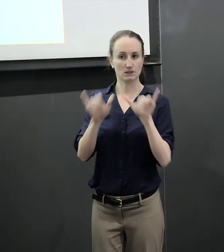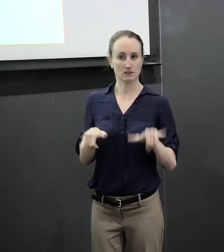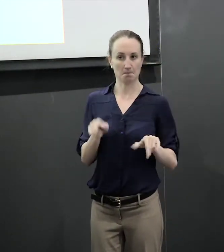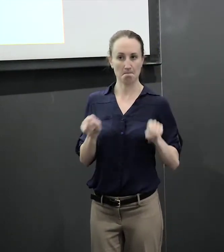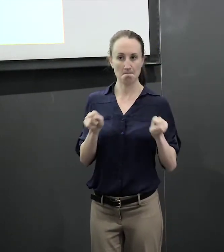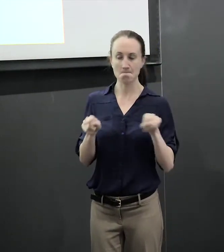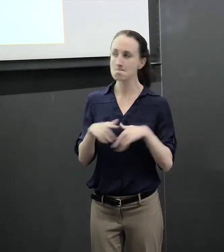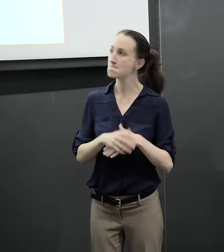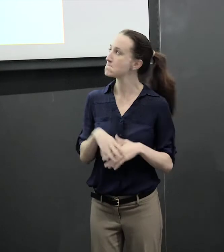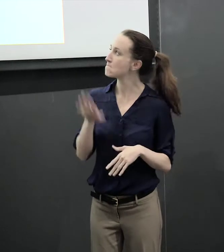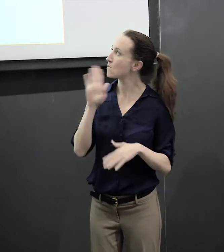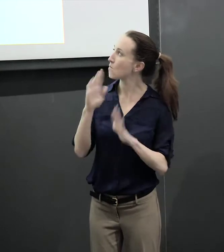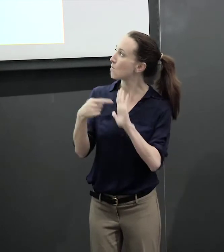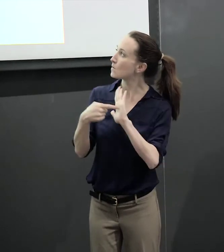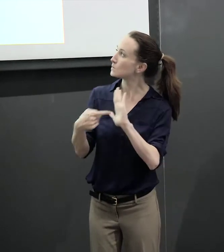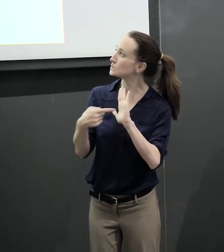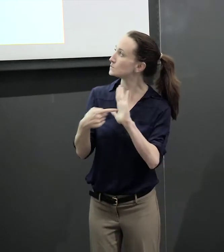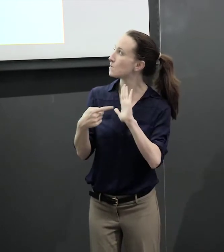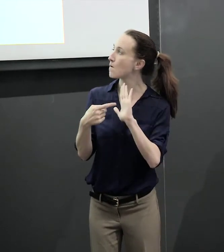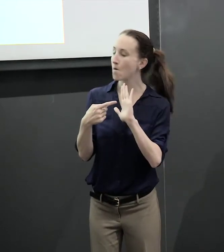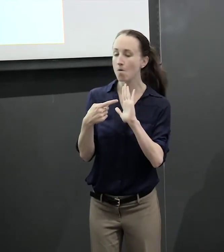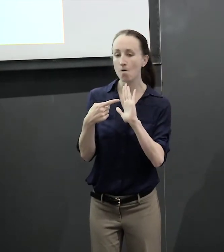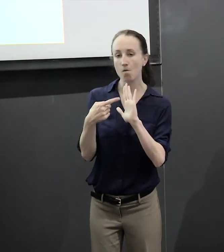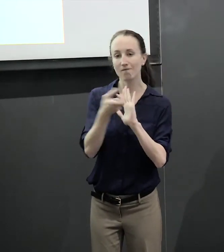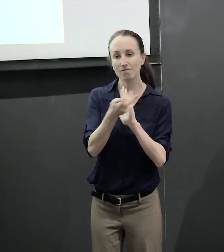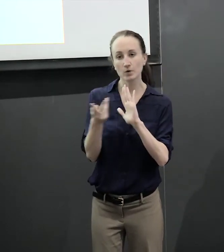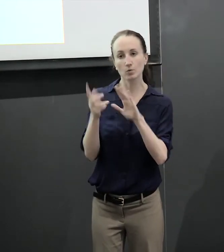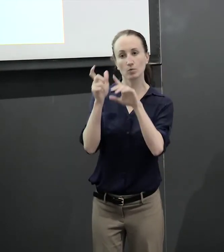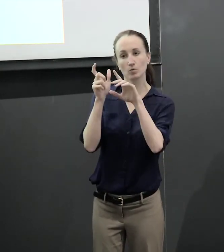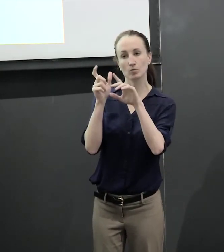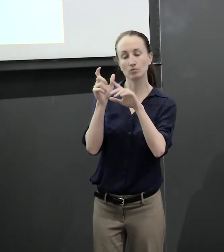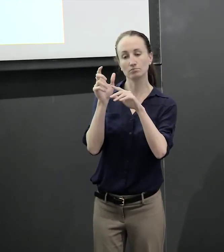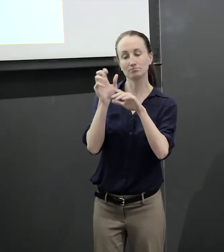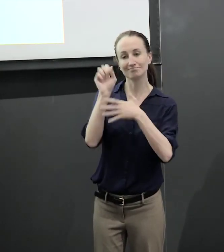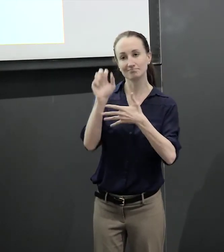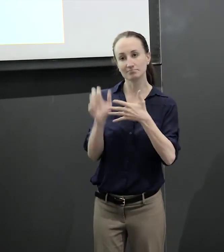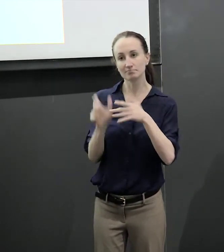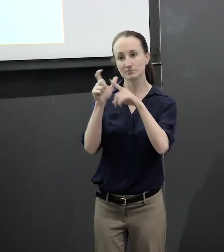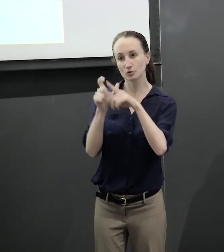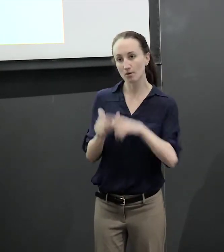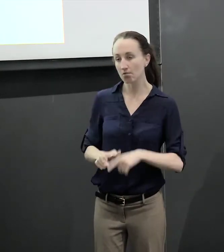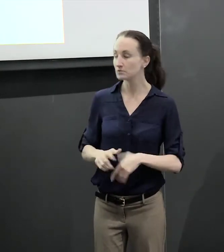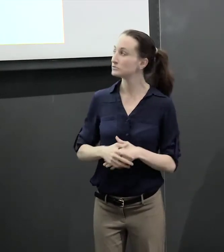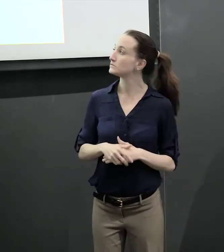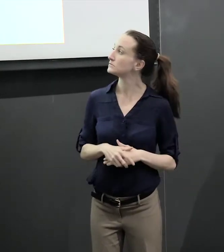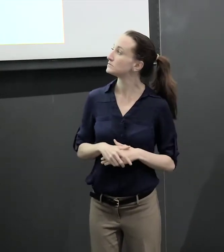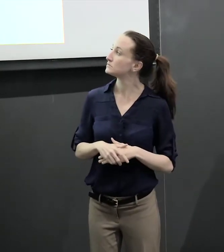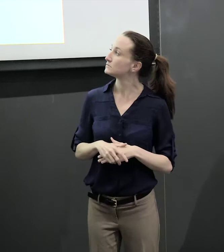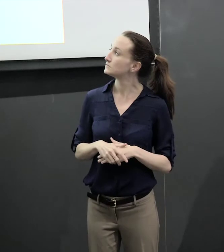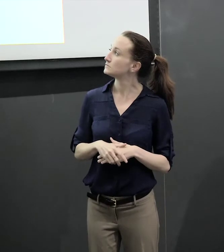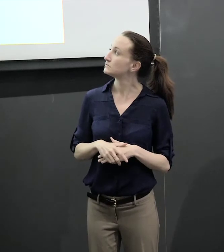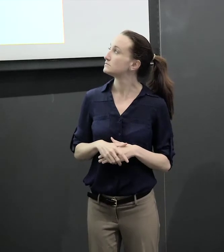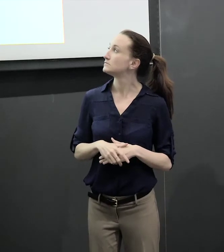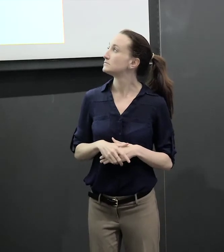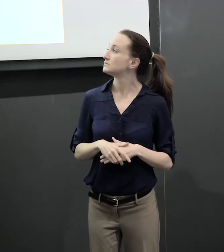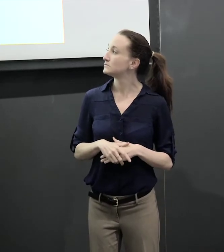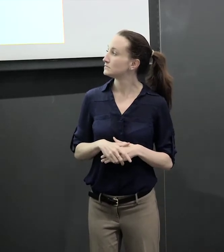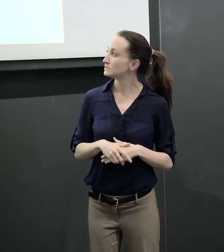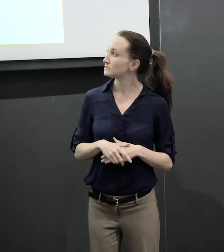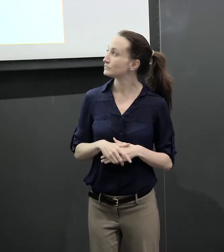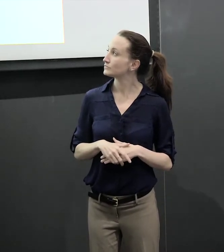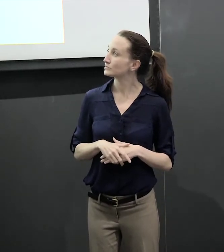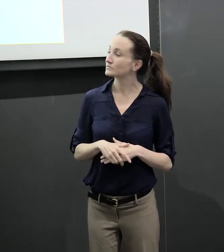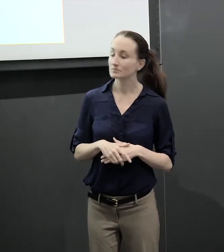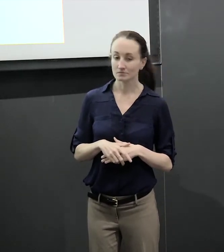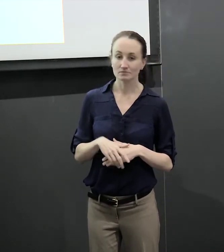So I will introduce some terminology at this point. with apologies for some